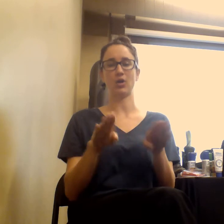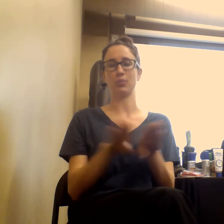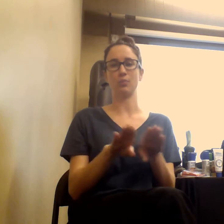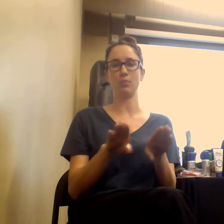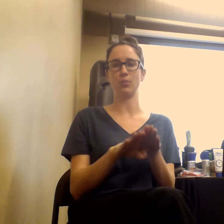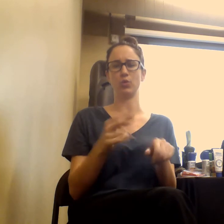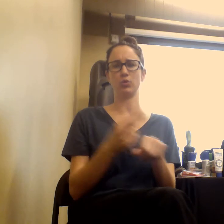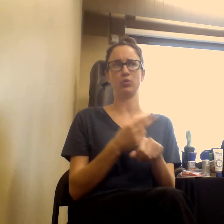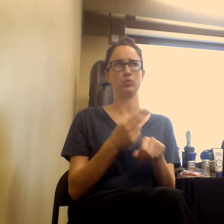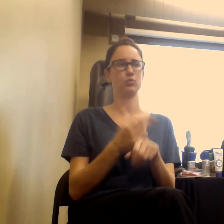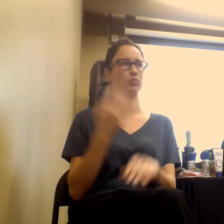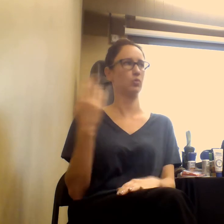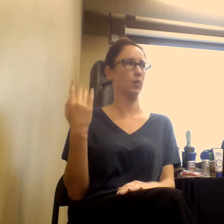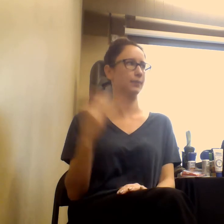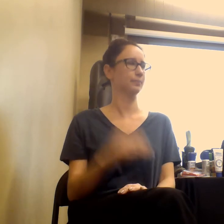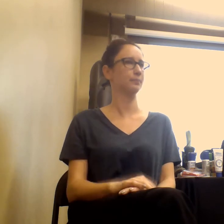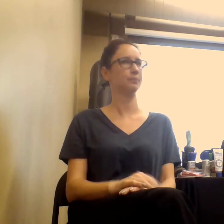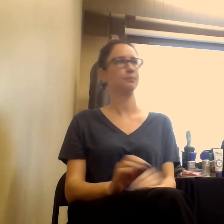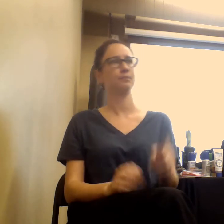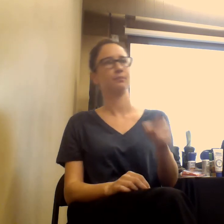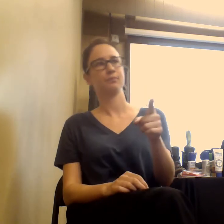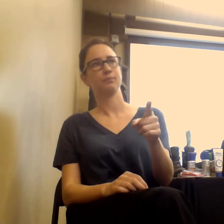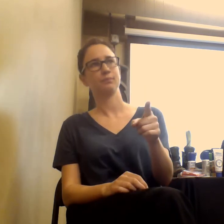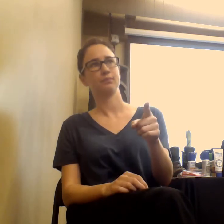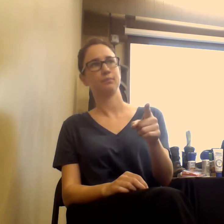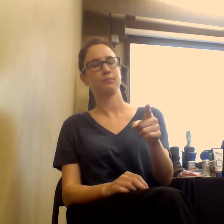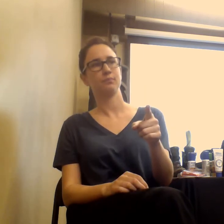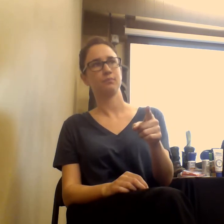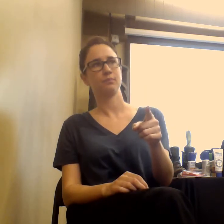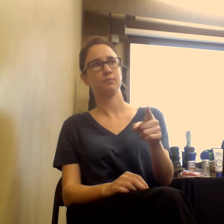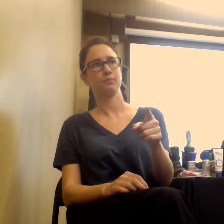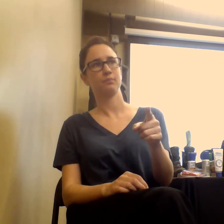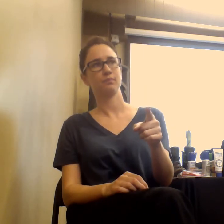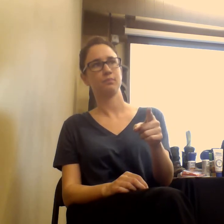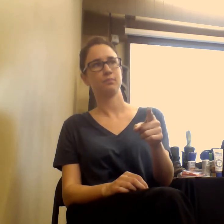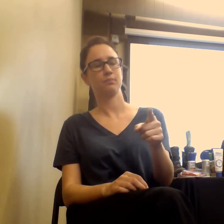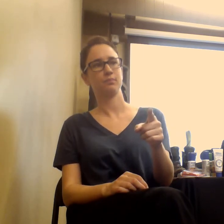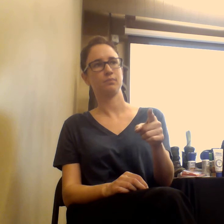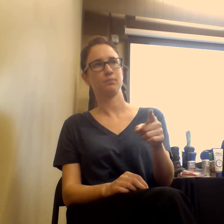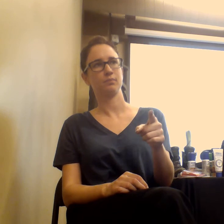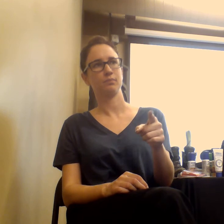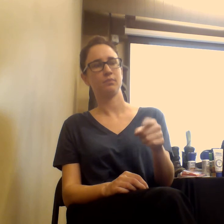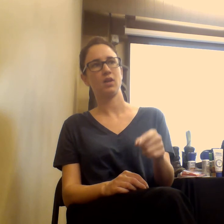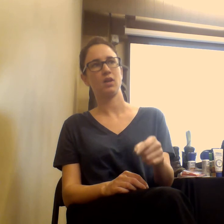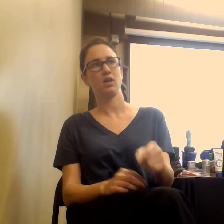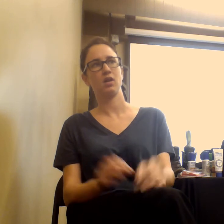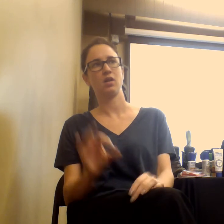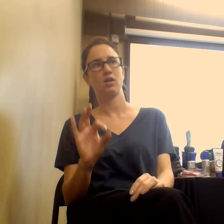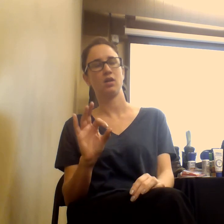Anybody? I presume function. With the It's rain, function. you're gonna be covering the